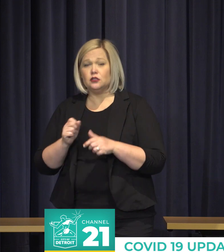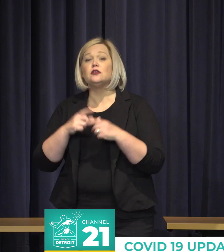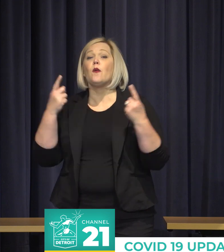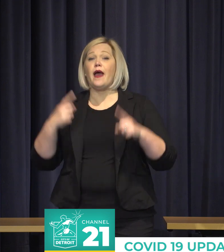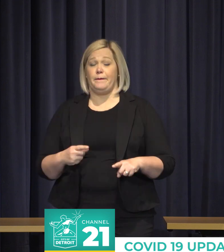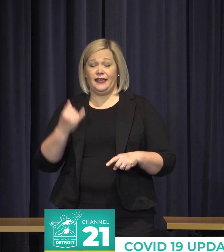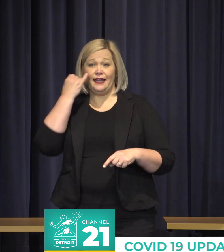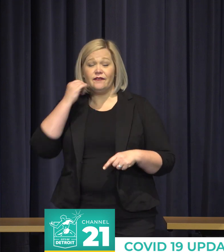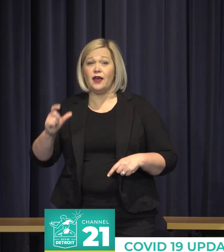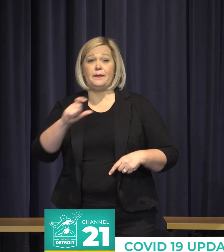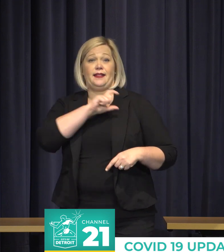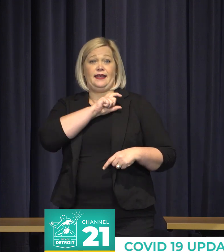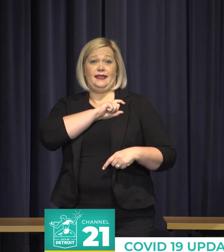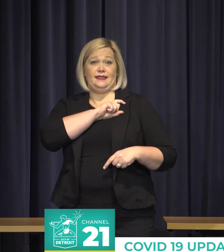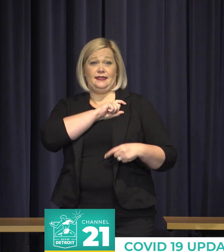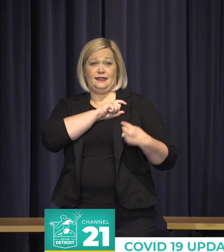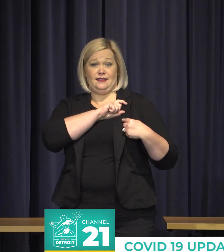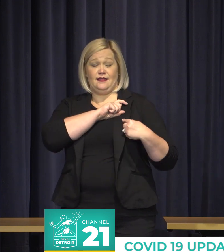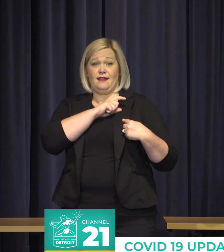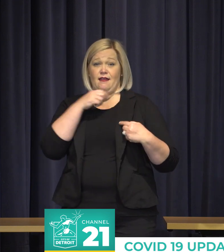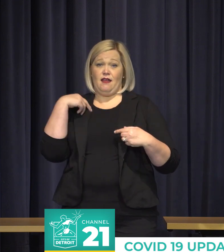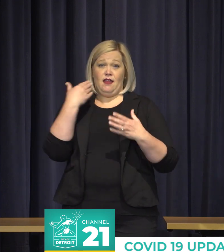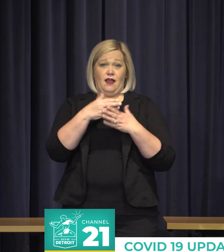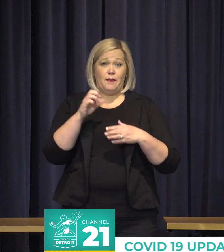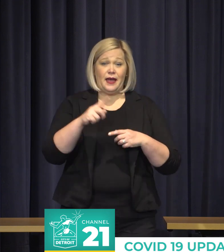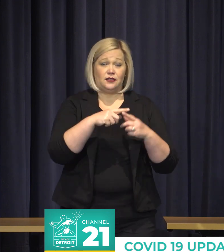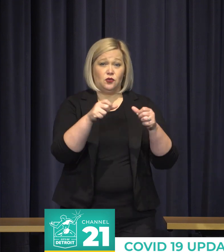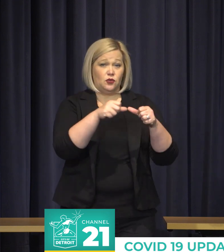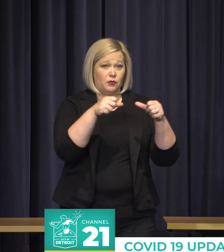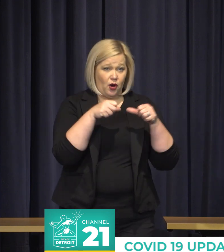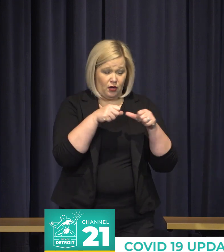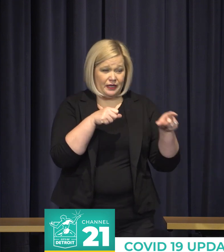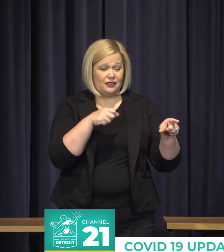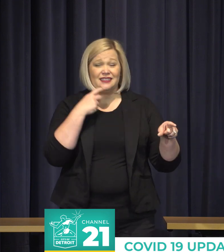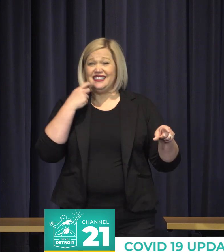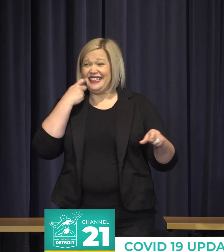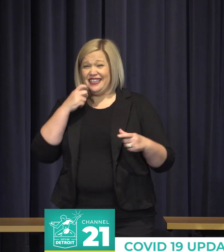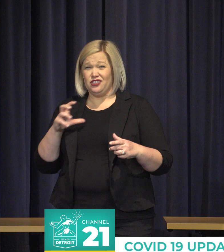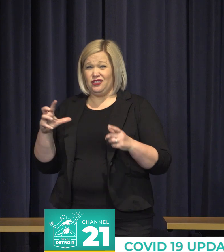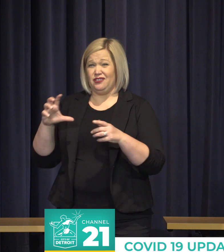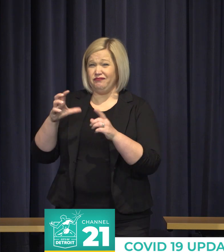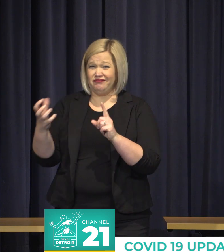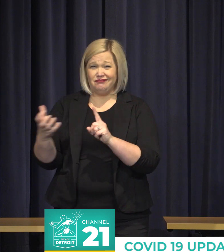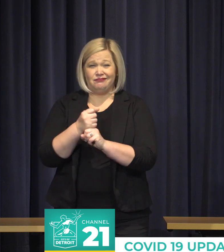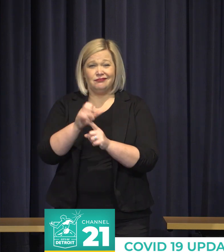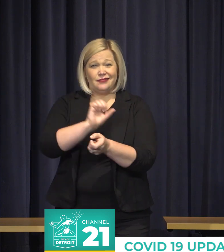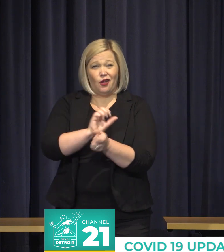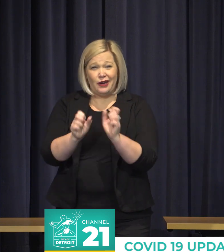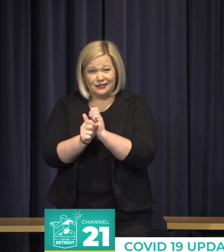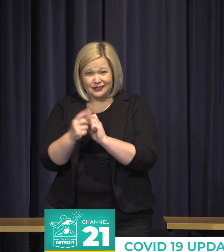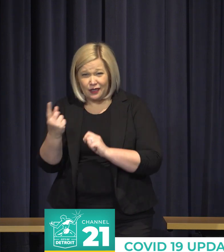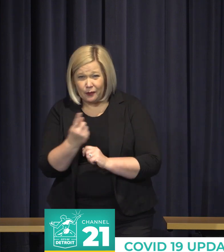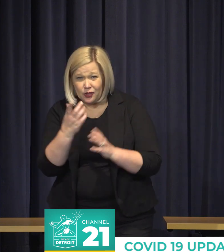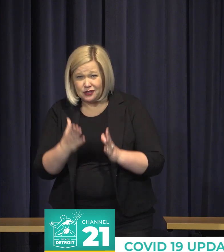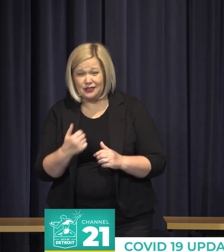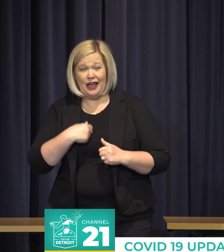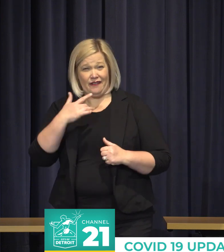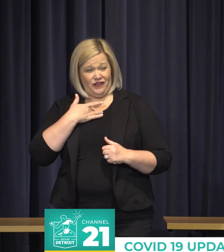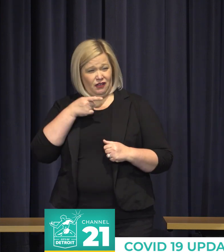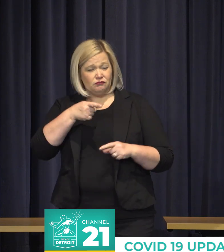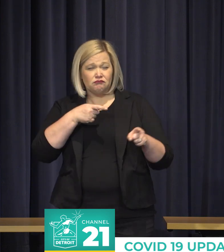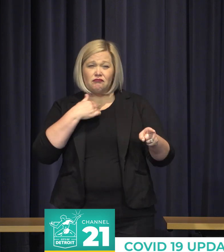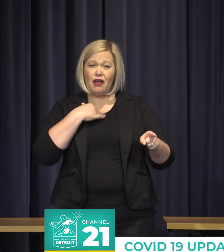and says, I just arrested somebody, took him to the Detroit Detention Center, and I think he's positive for COVID-19,